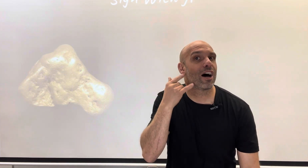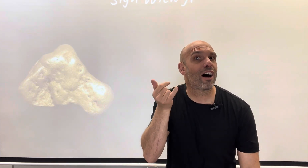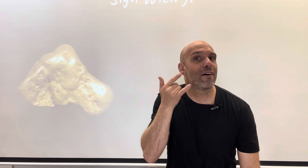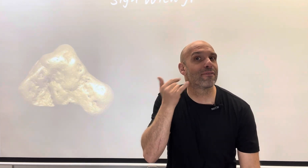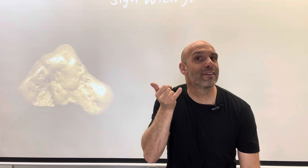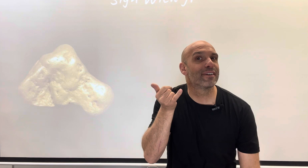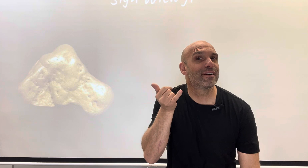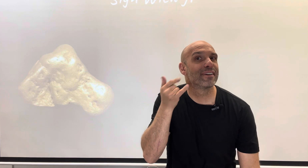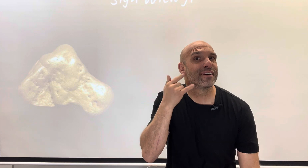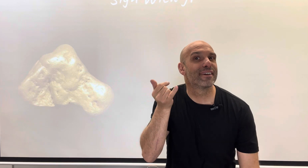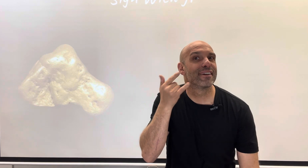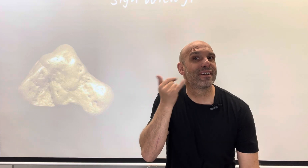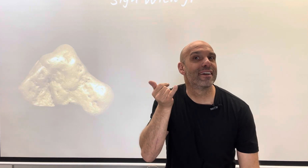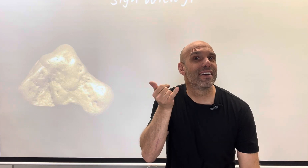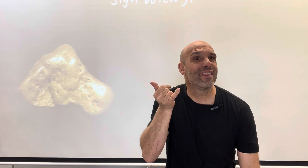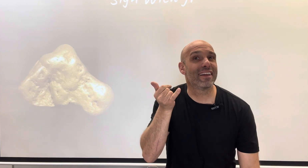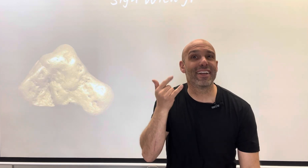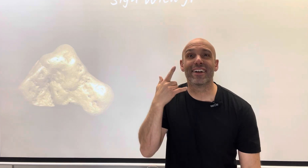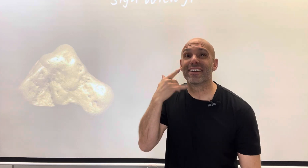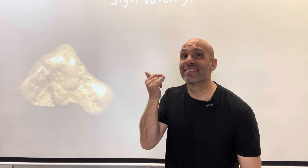off the ear.